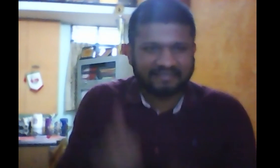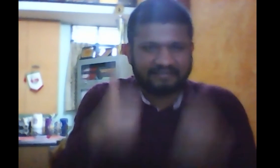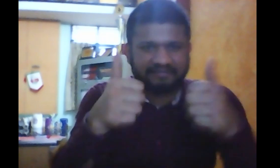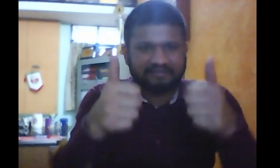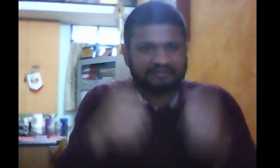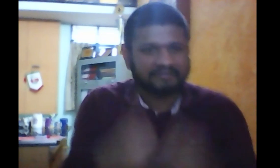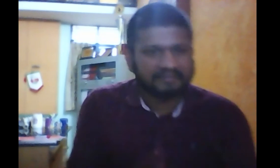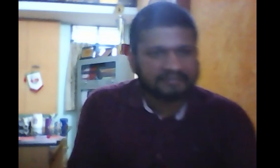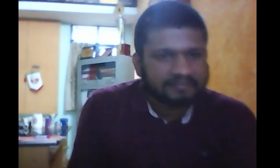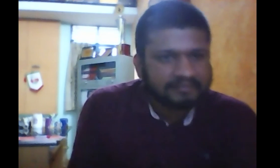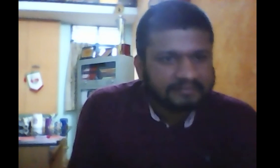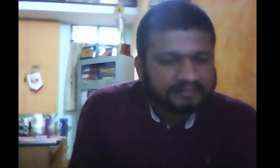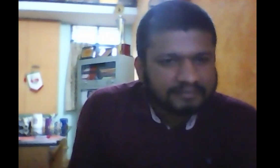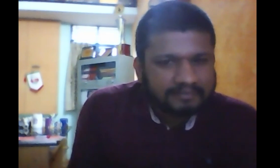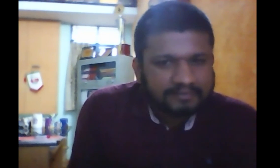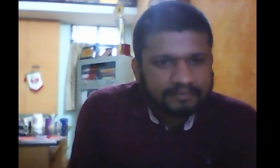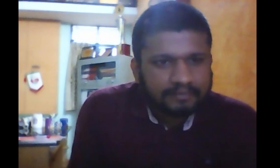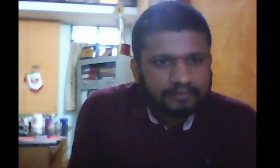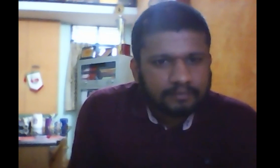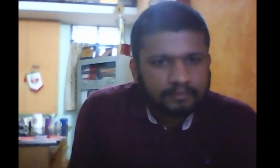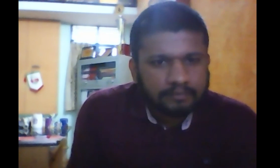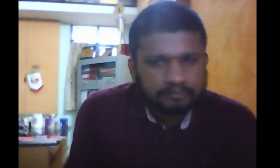Okay. So yeah, man, up to you now.